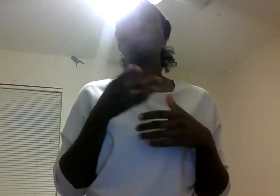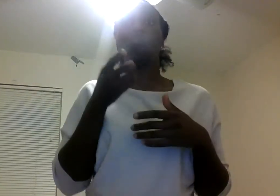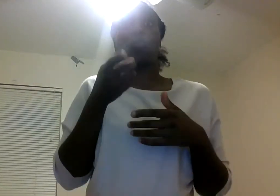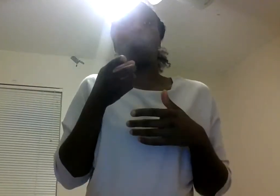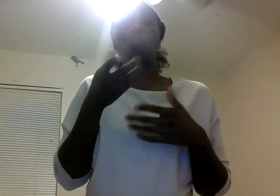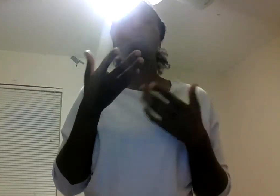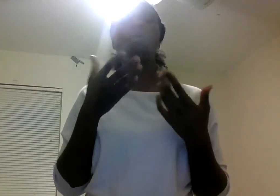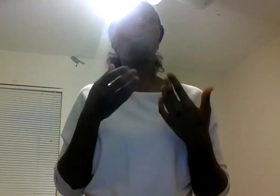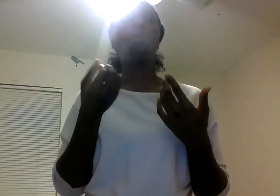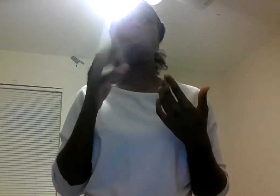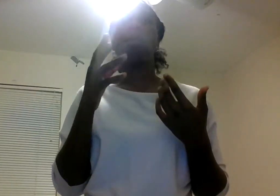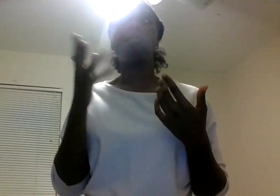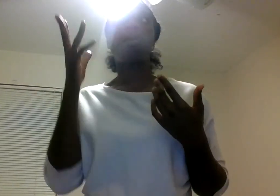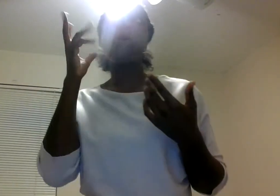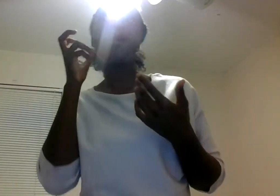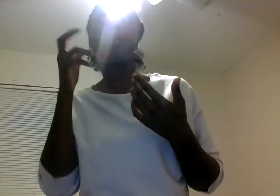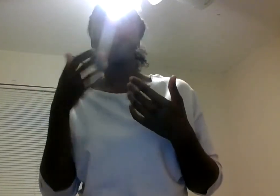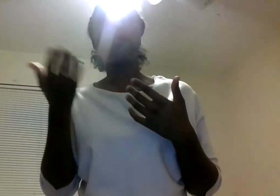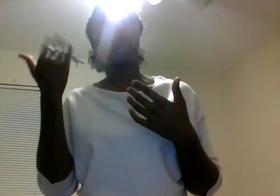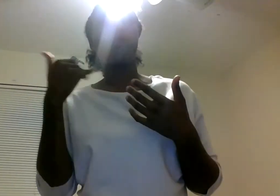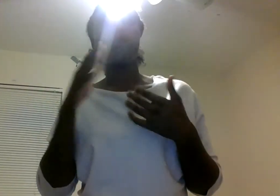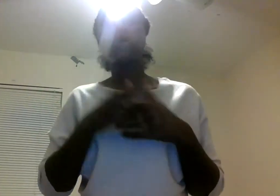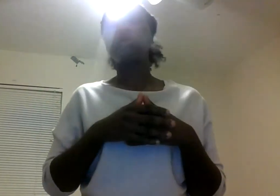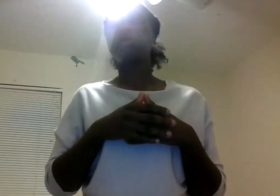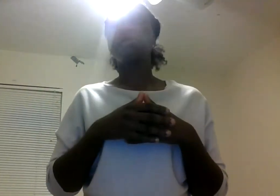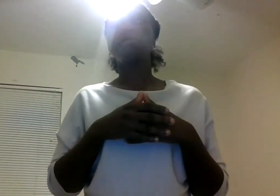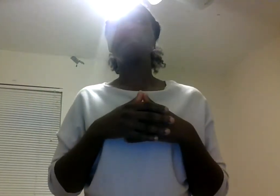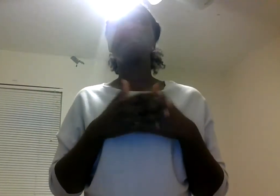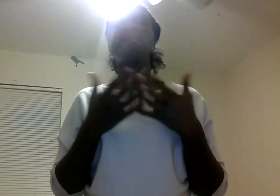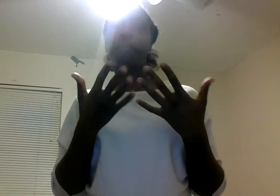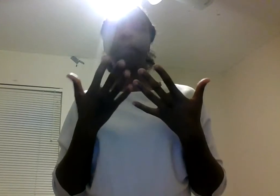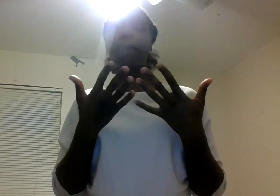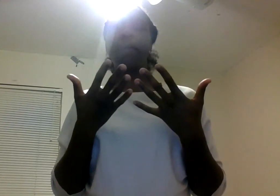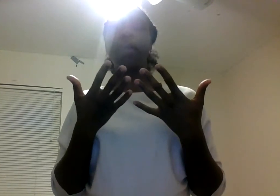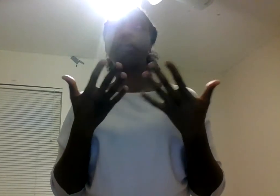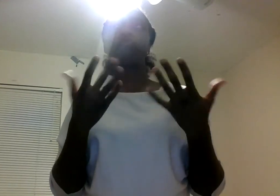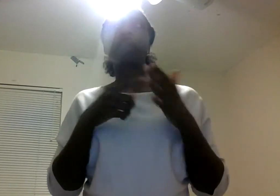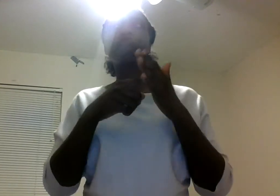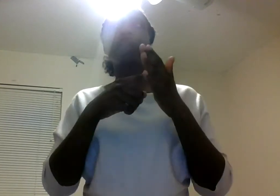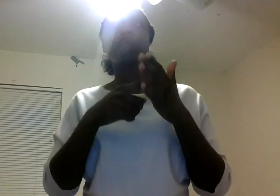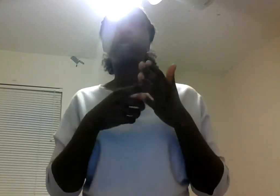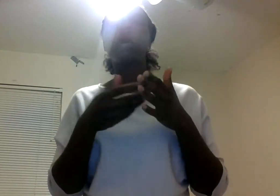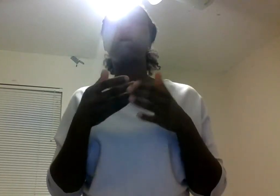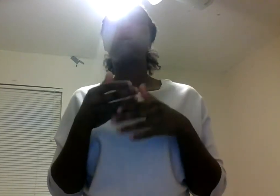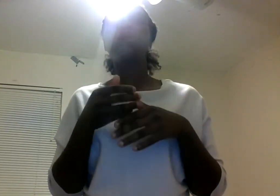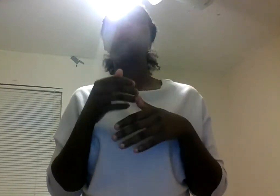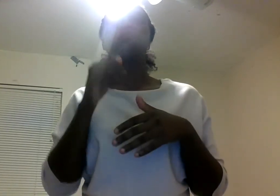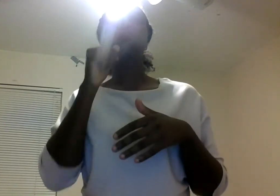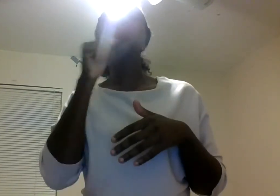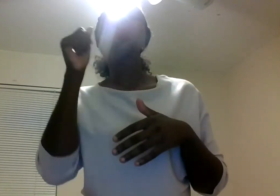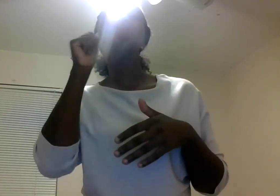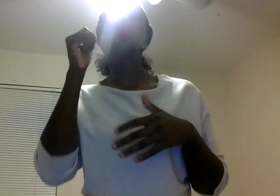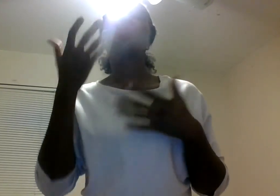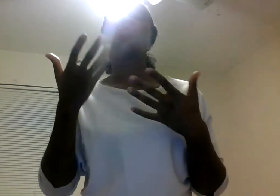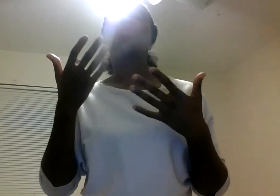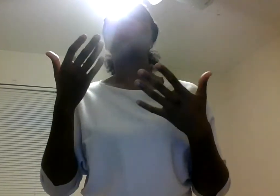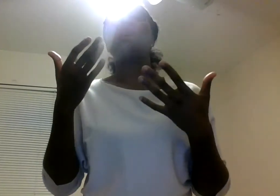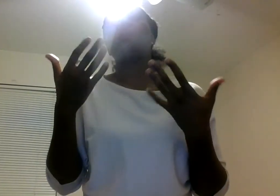You can say something like, yesterday I had a conversation with, but then there has to be a reason why you refer to that